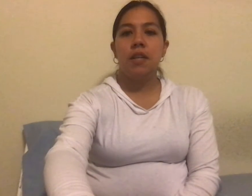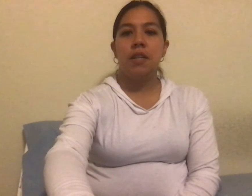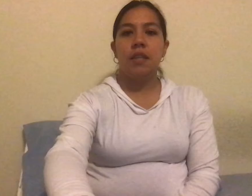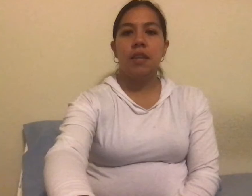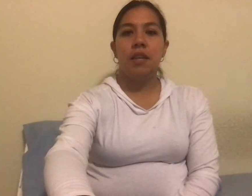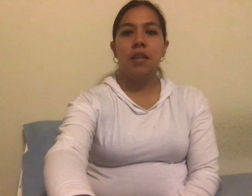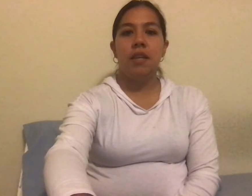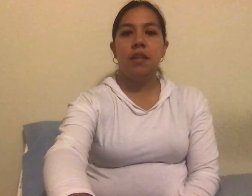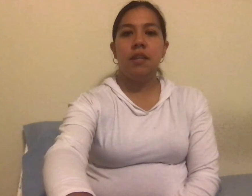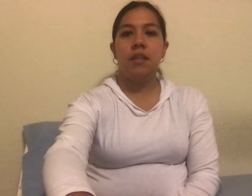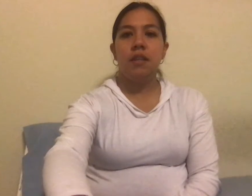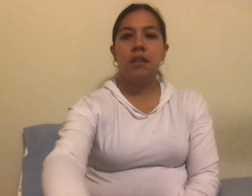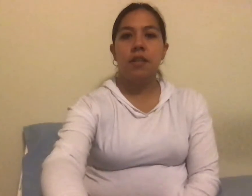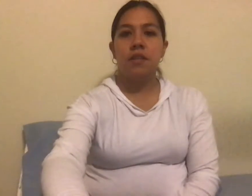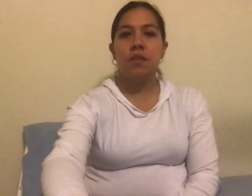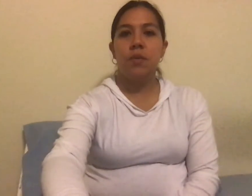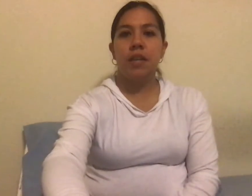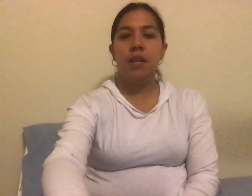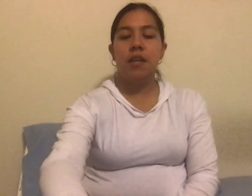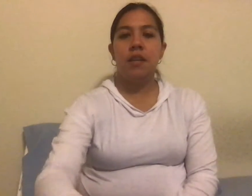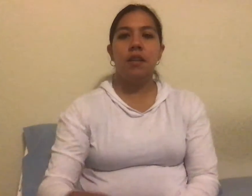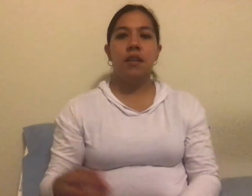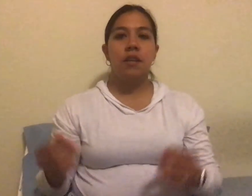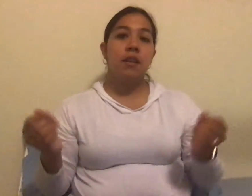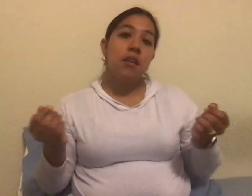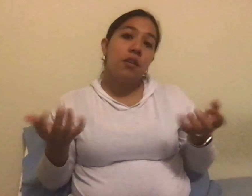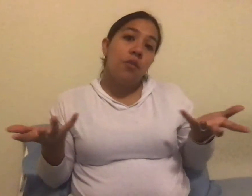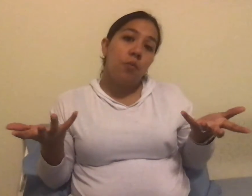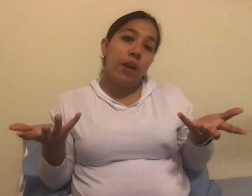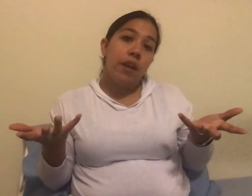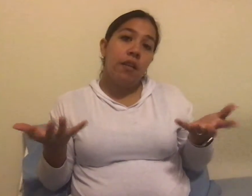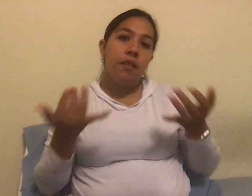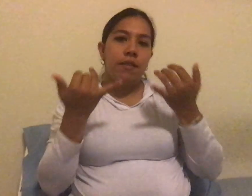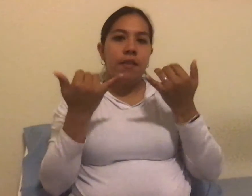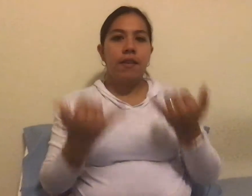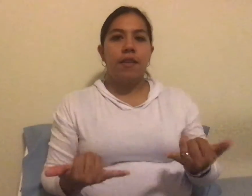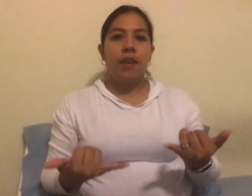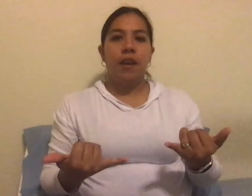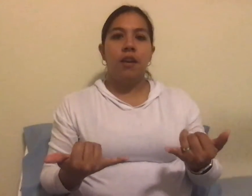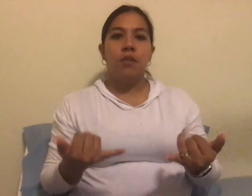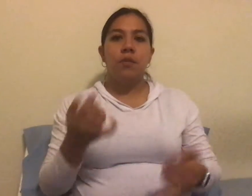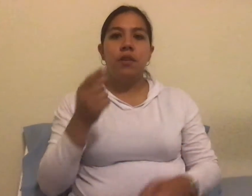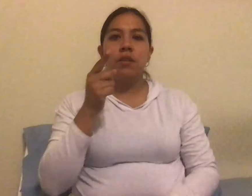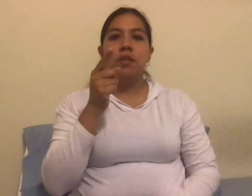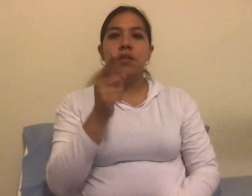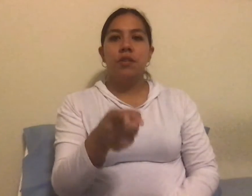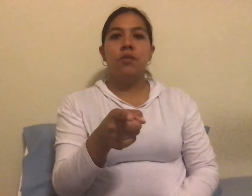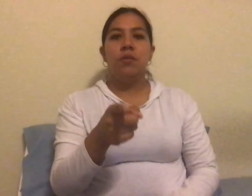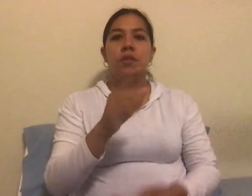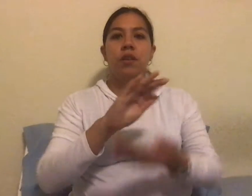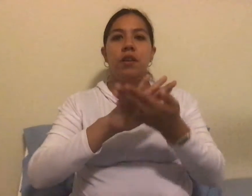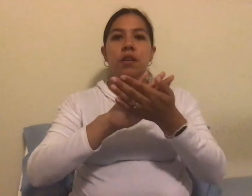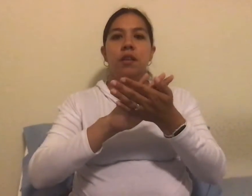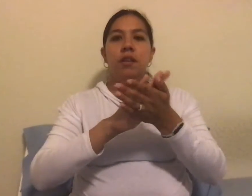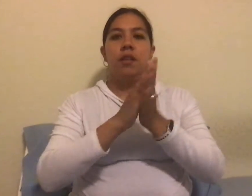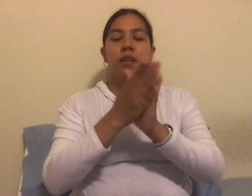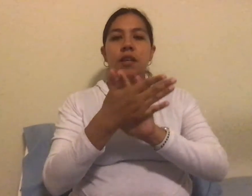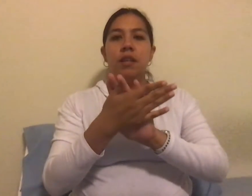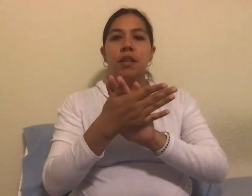And then it's you again. Well, now you're